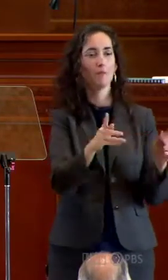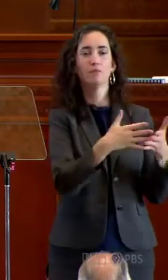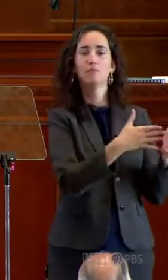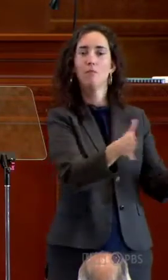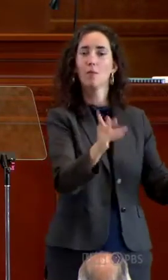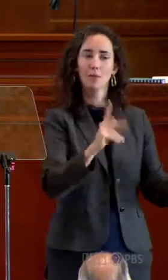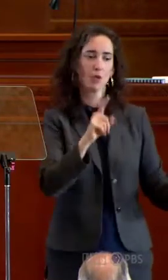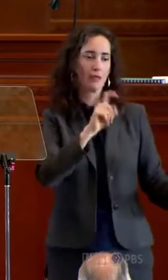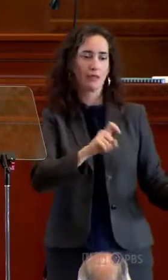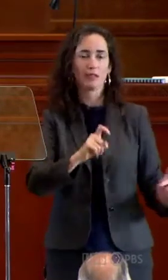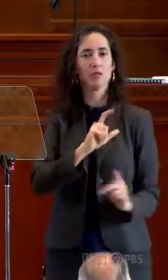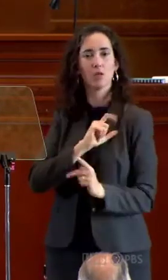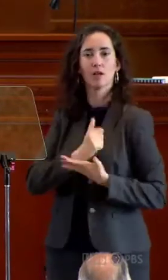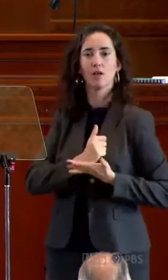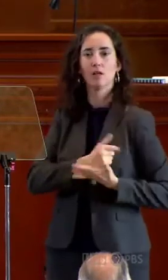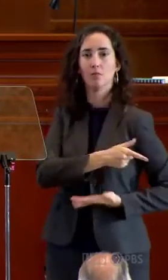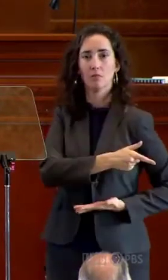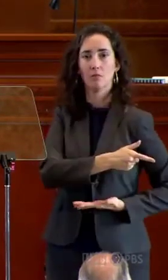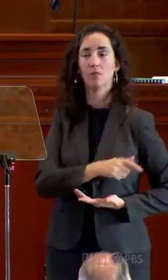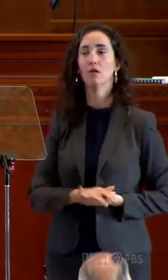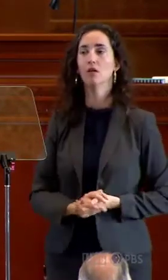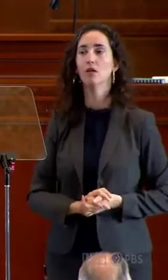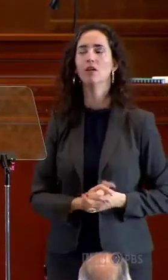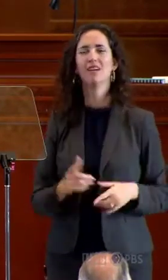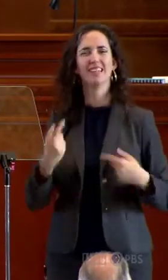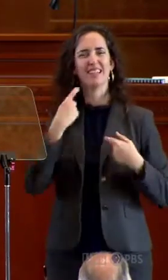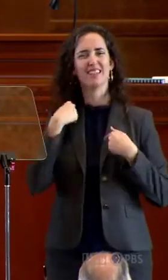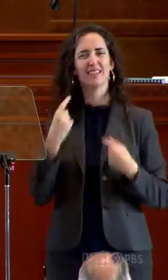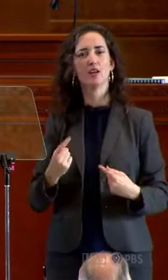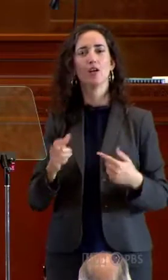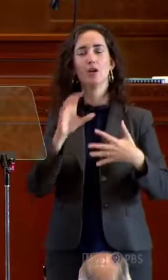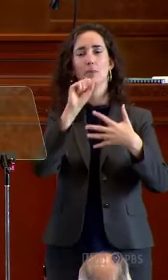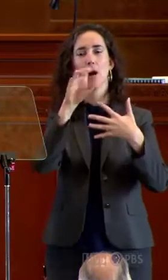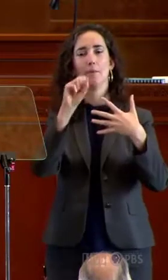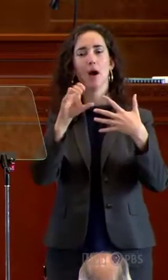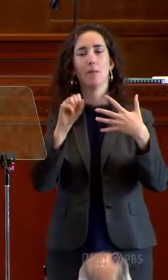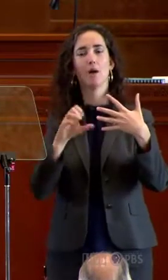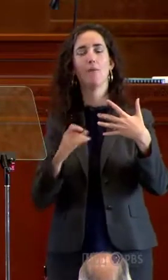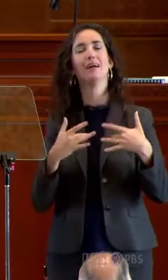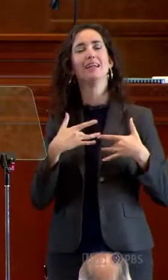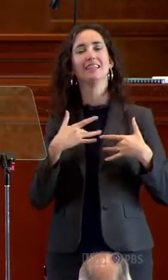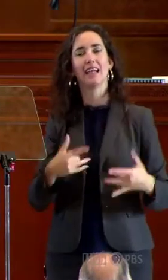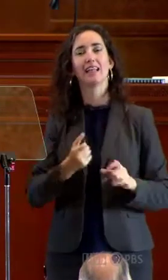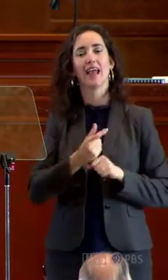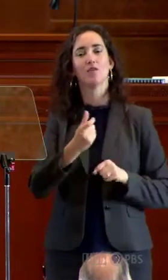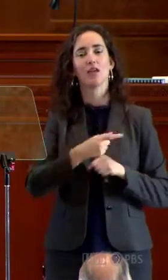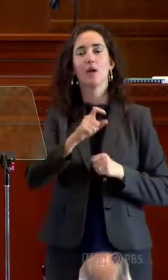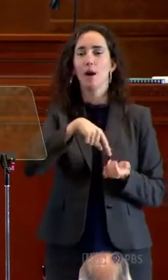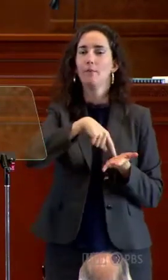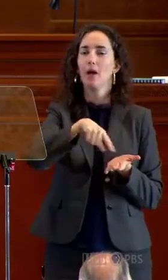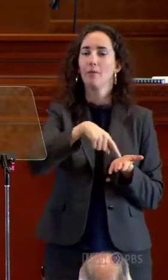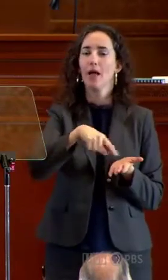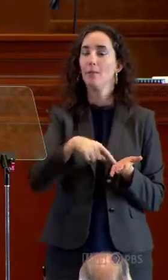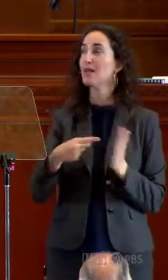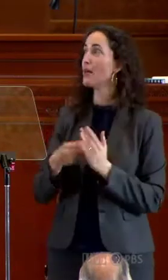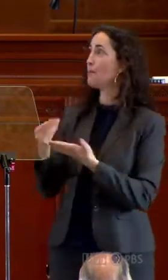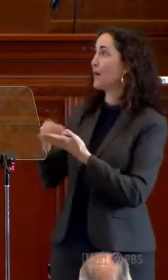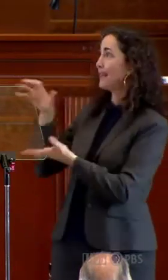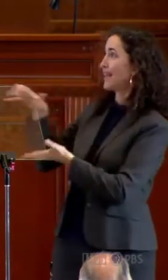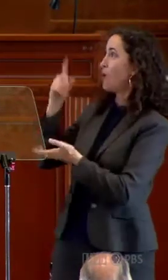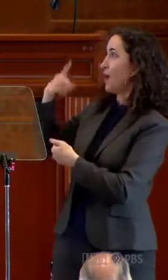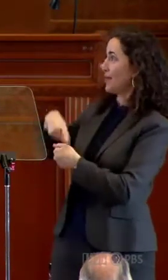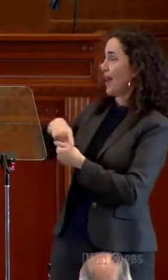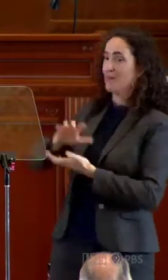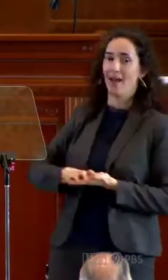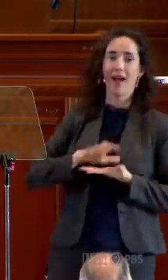deserves it. All the items I've mentioned so far are recurring expenditures. Thus, no one-time dollars are proposed to